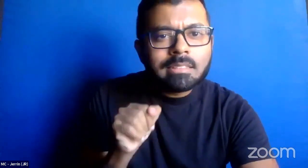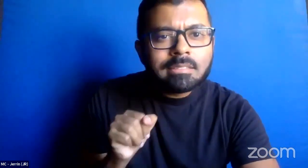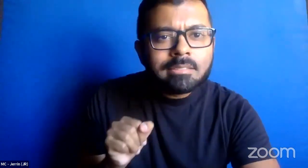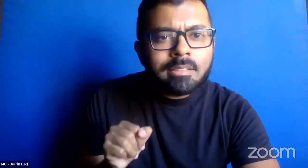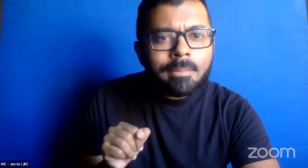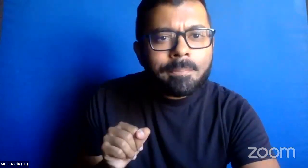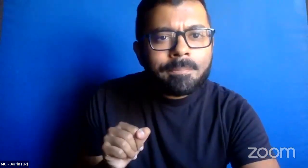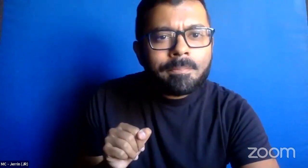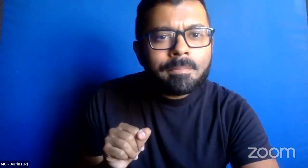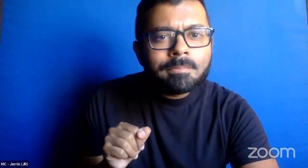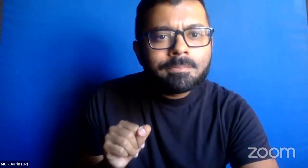Can we mute